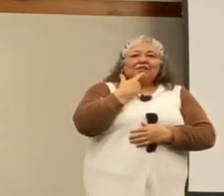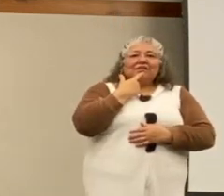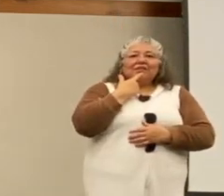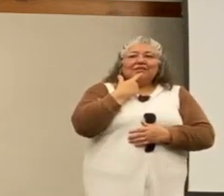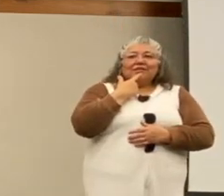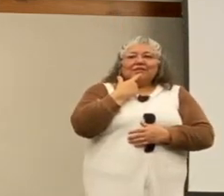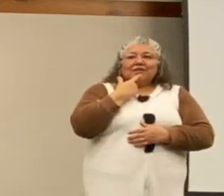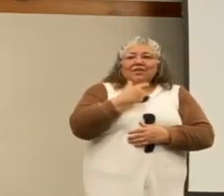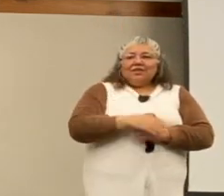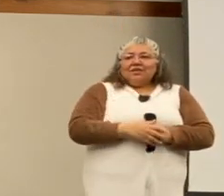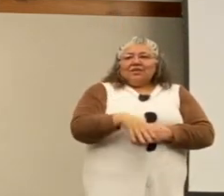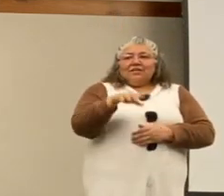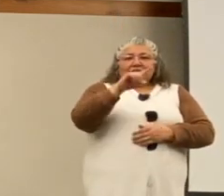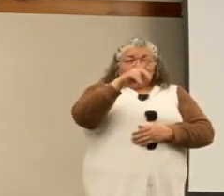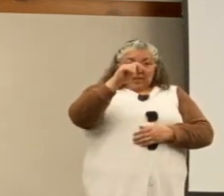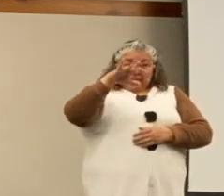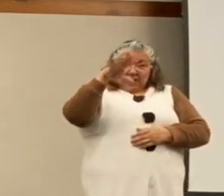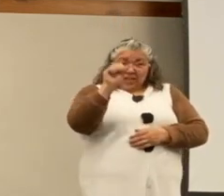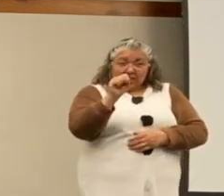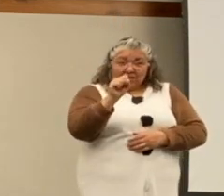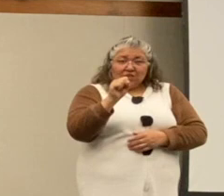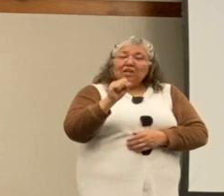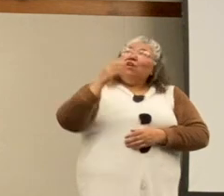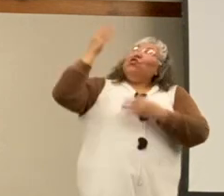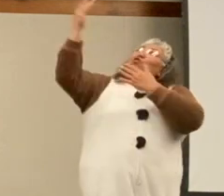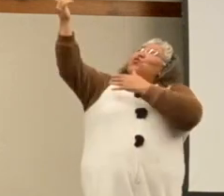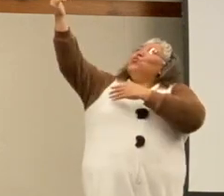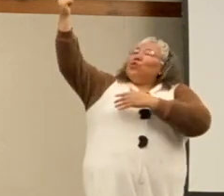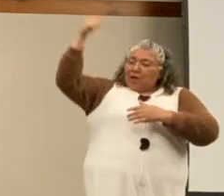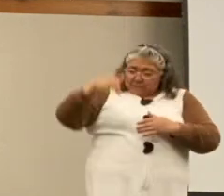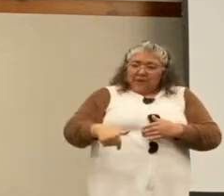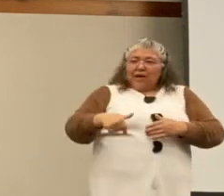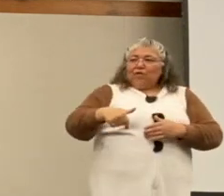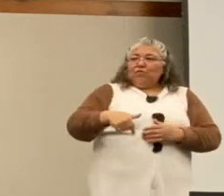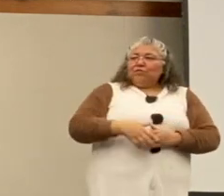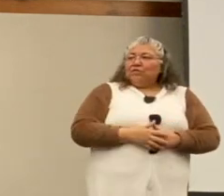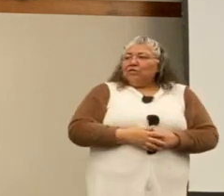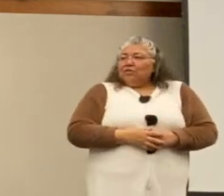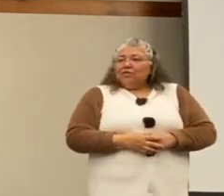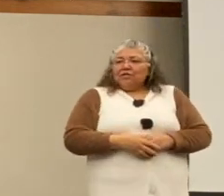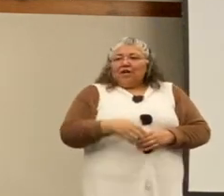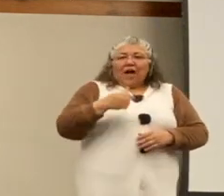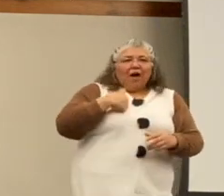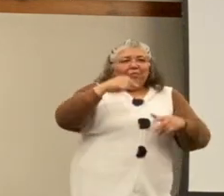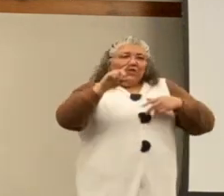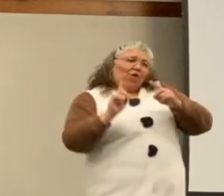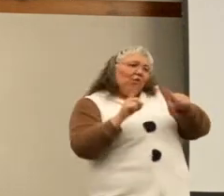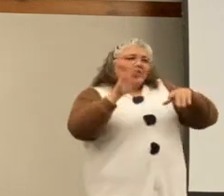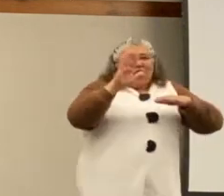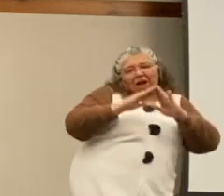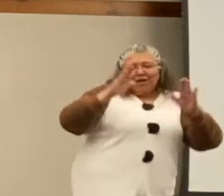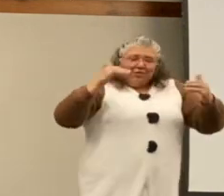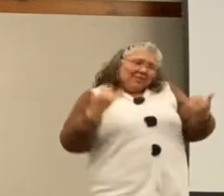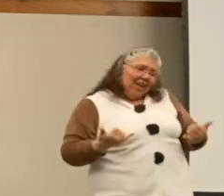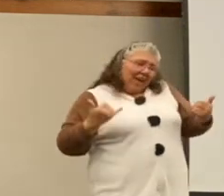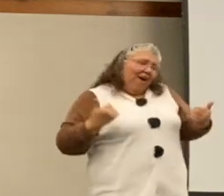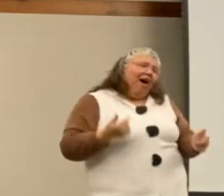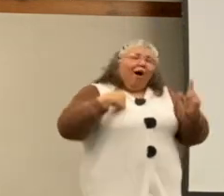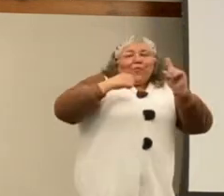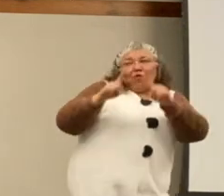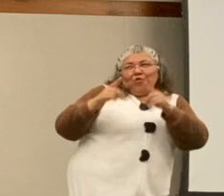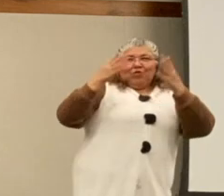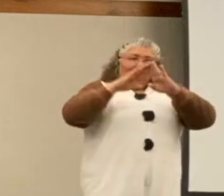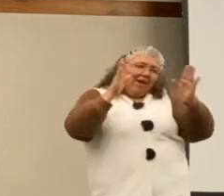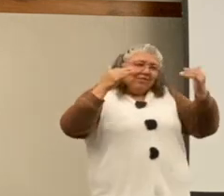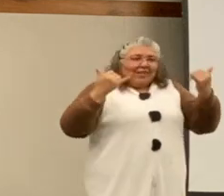Zacchaeus, you come down, for I'm Come to your house today. Come to your